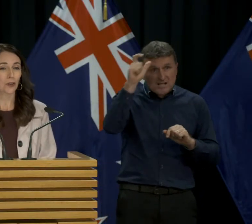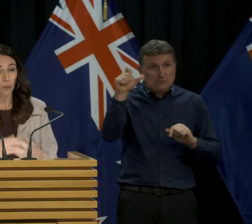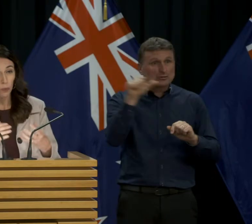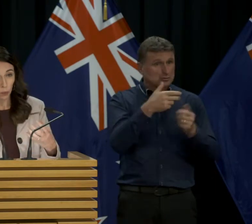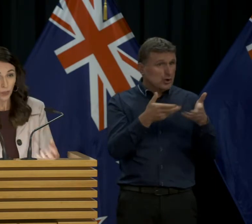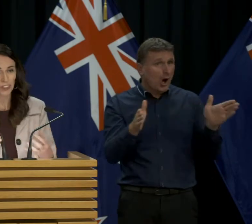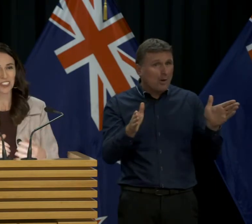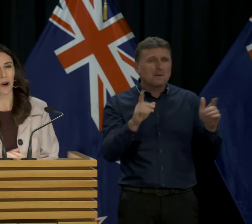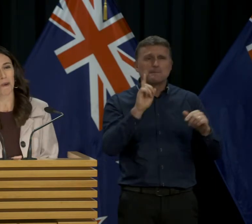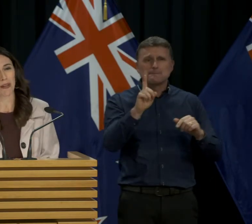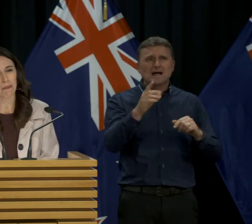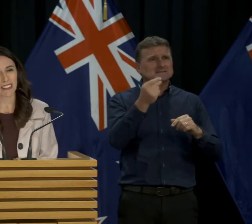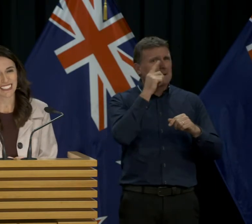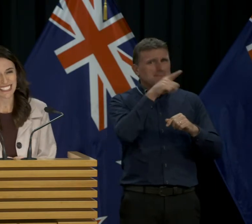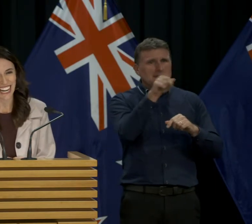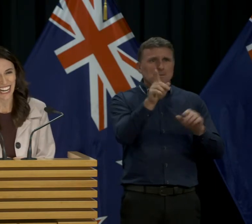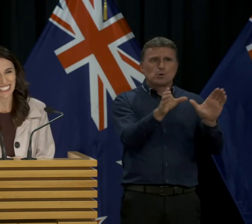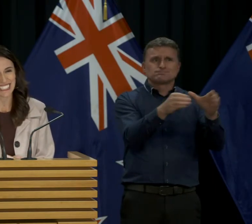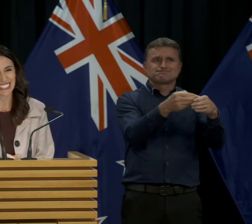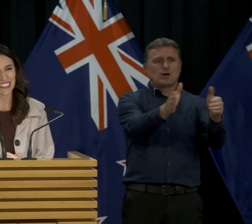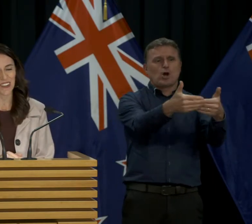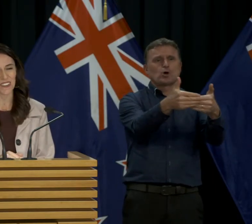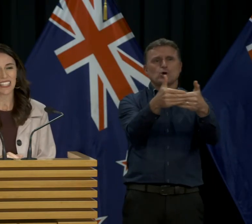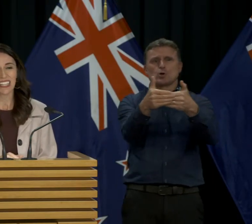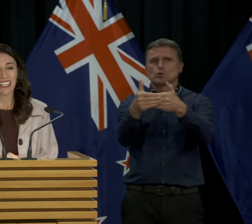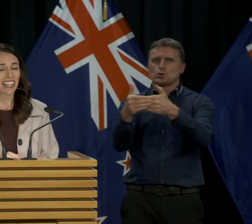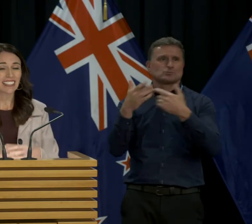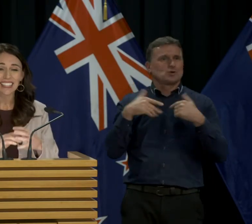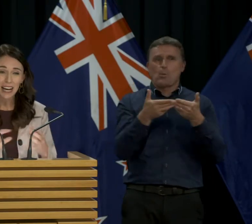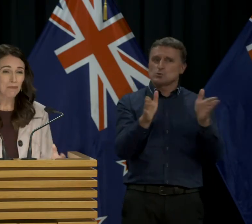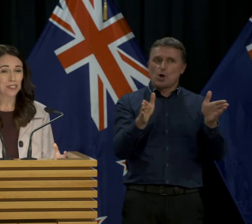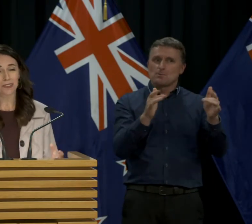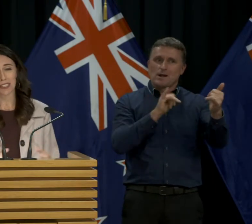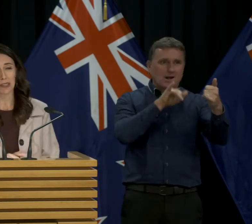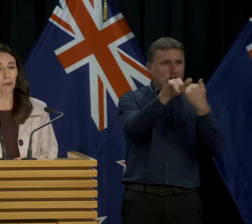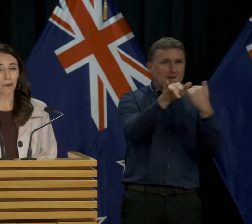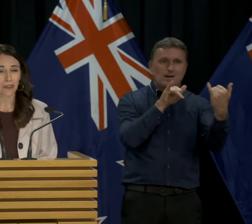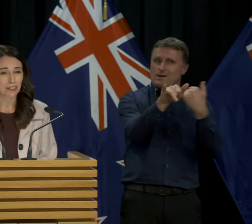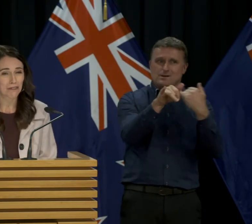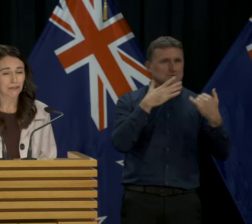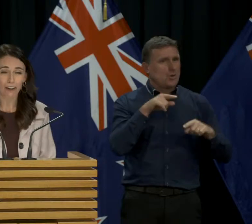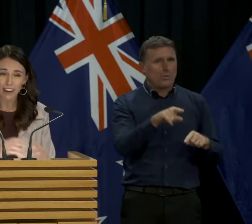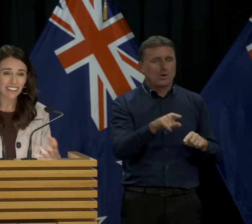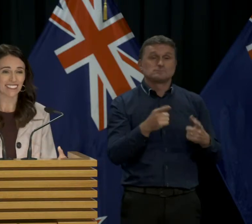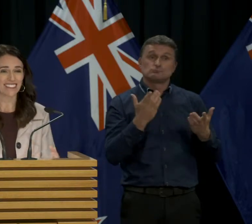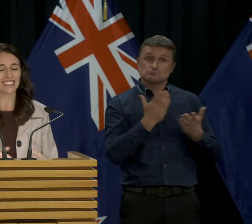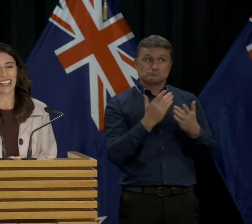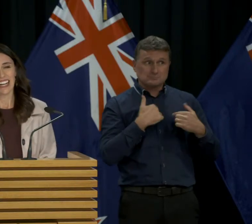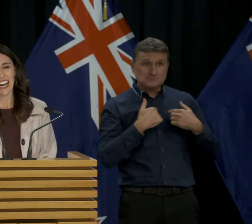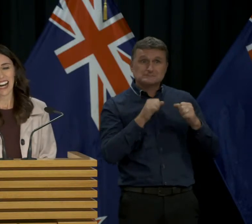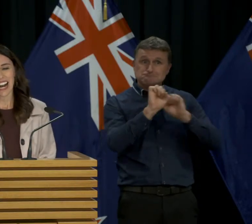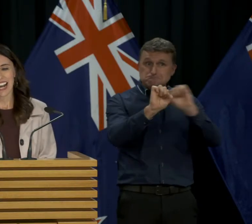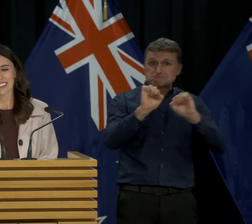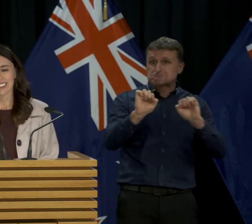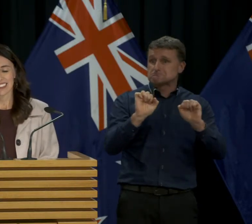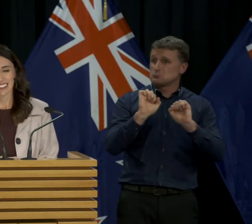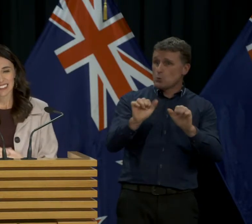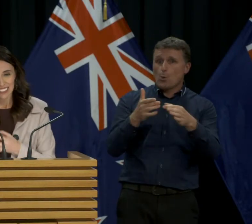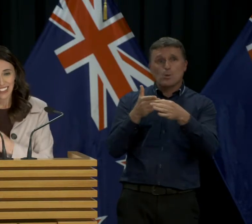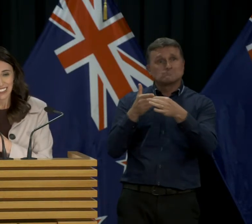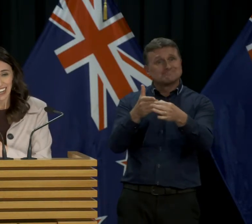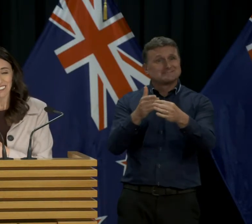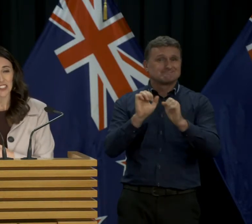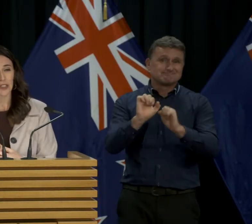Pacific don't want to open up at this stage. So that is absolutely the prerogative of others.